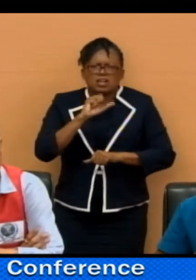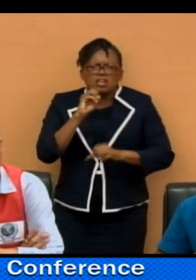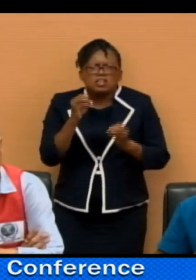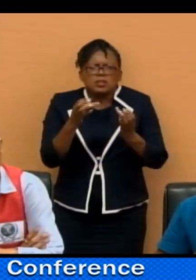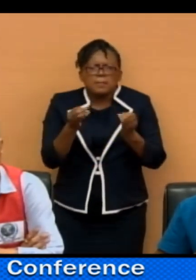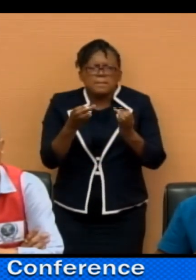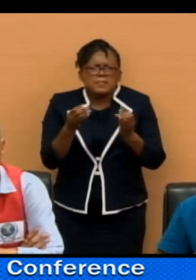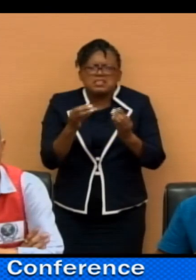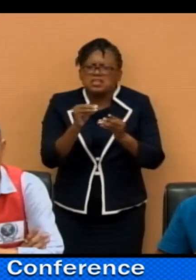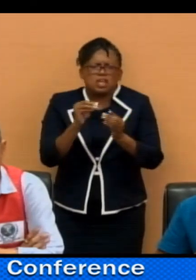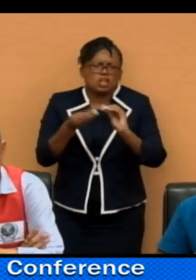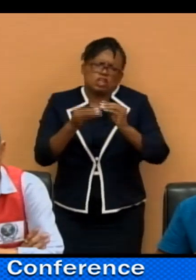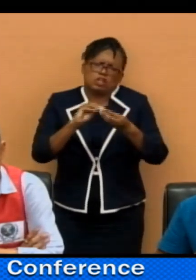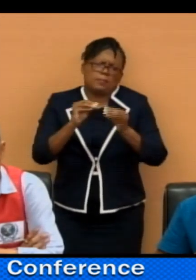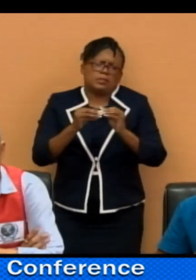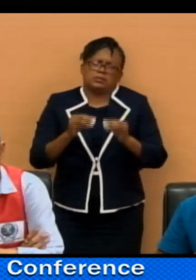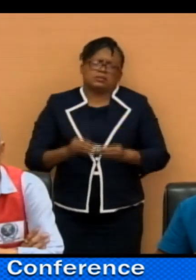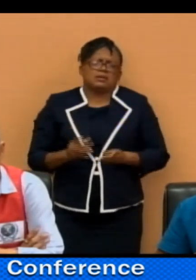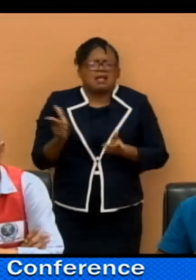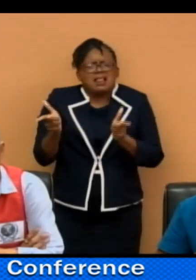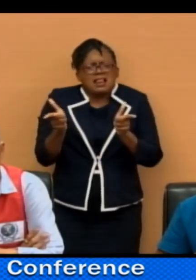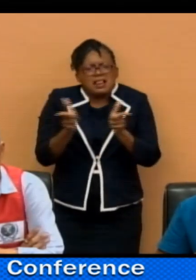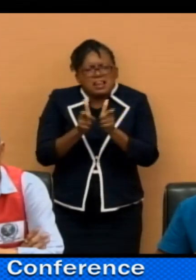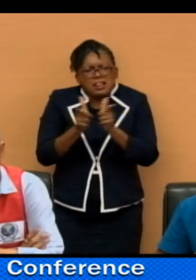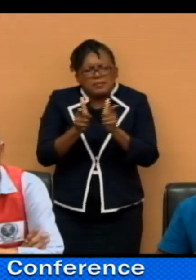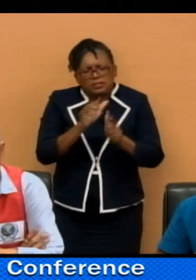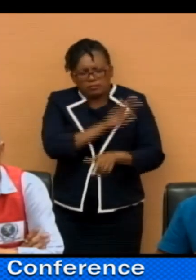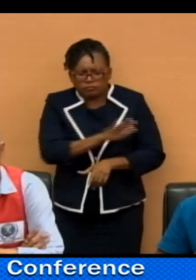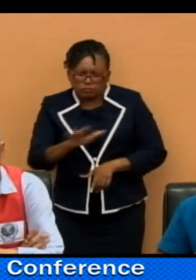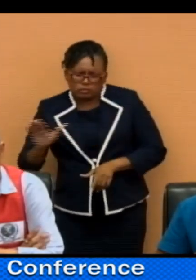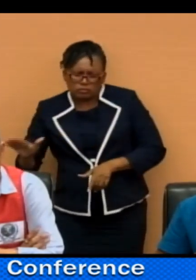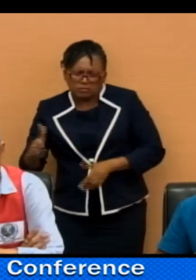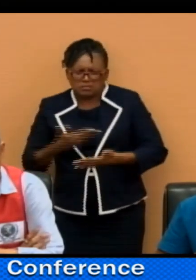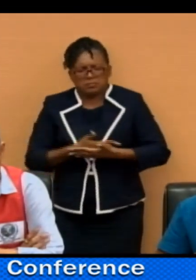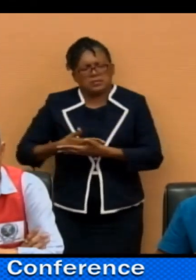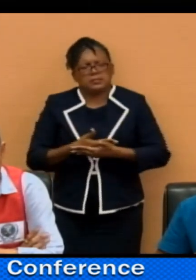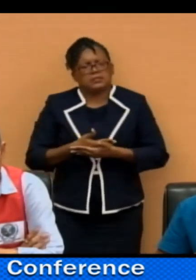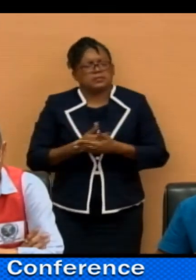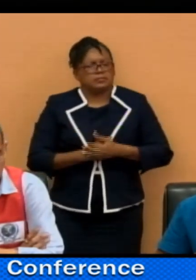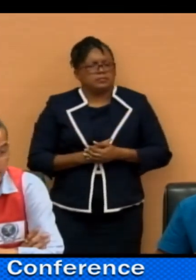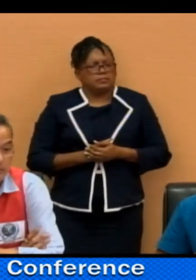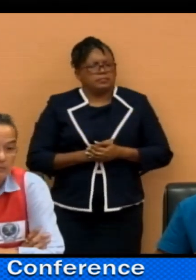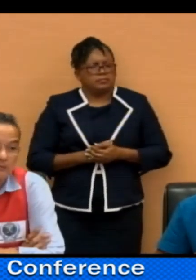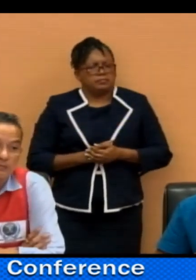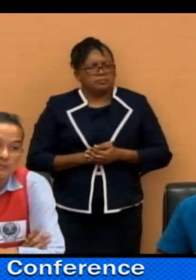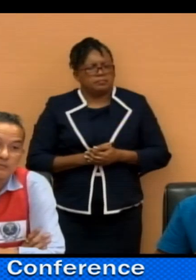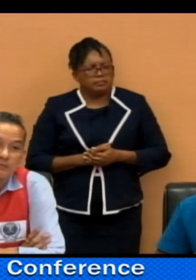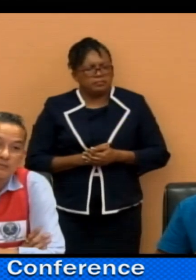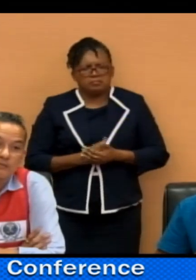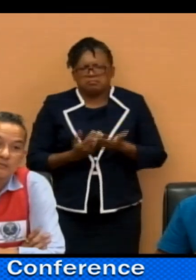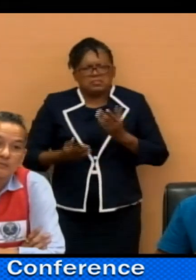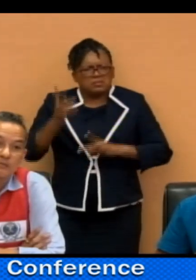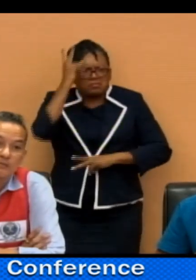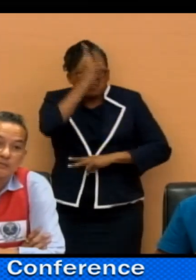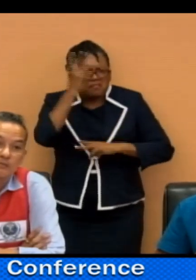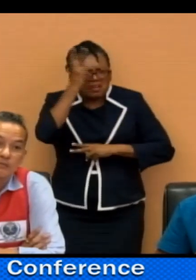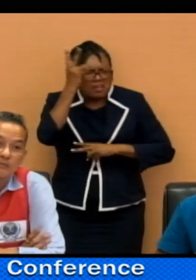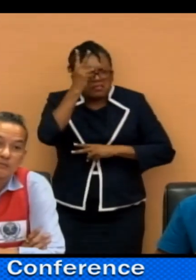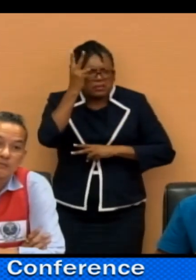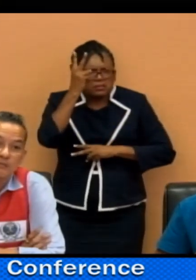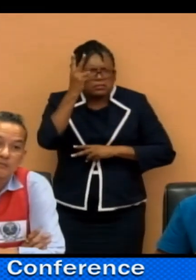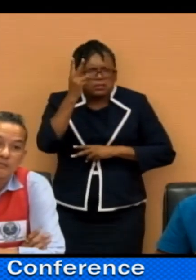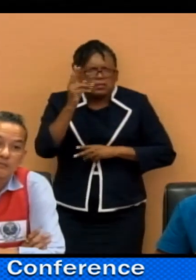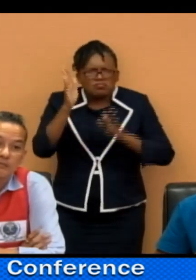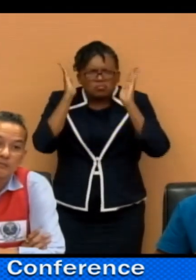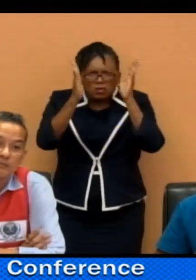all. So basically children are spared, and viruses tend to do that. They tend to focus on certain age groups,